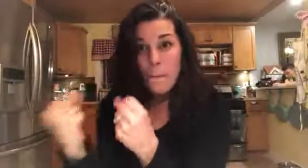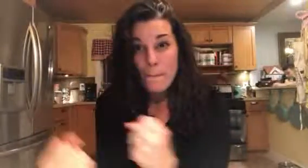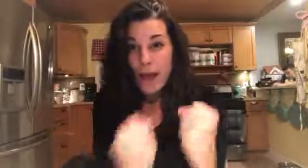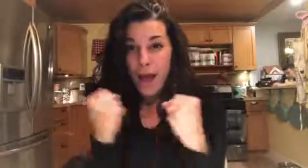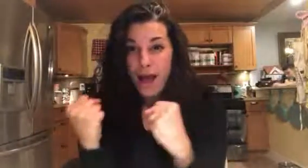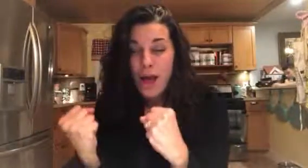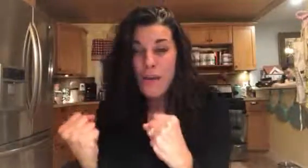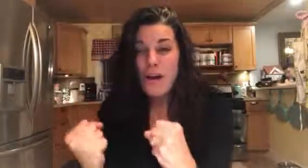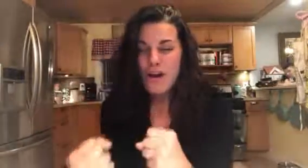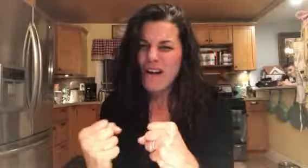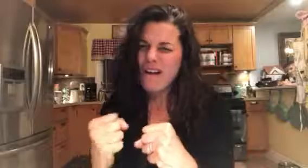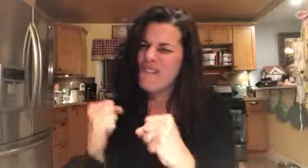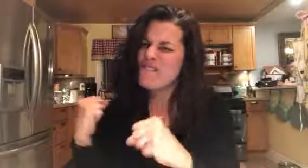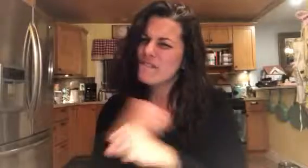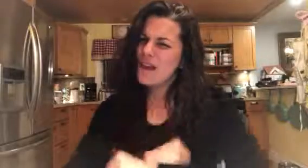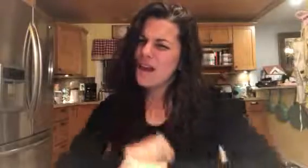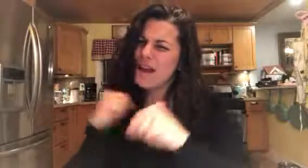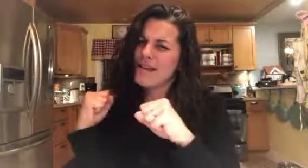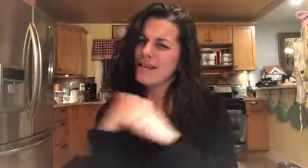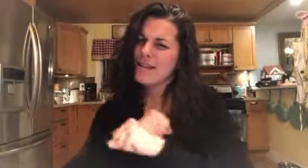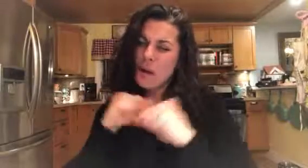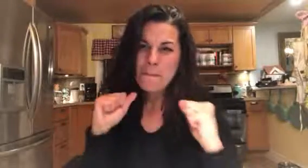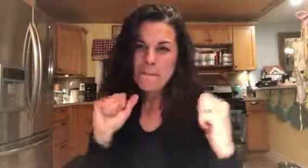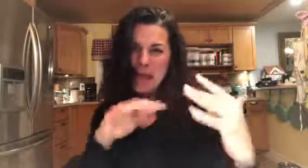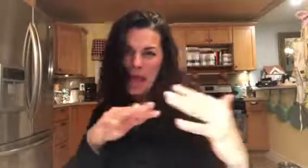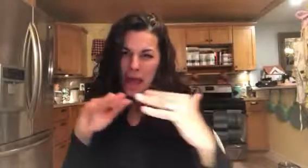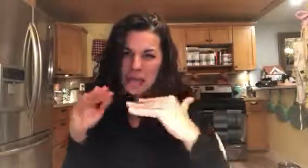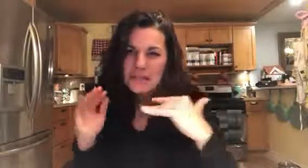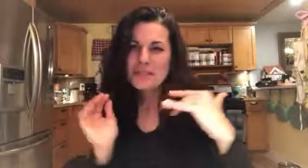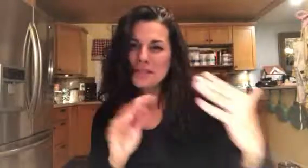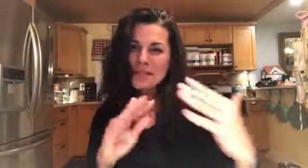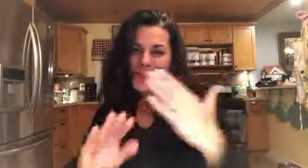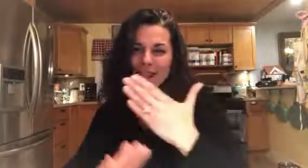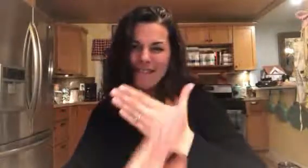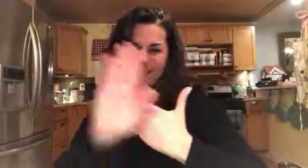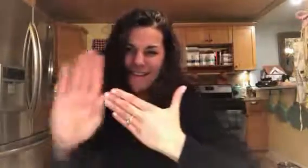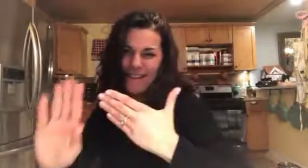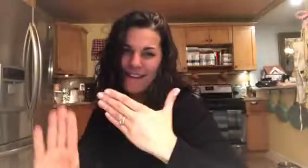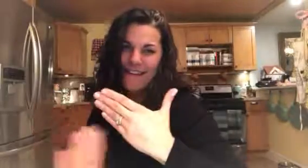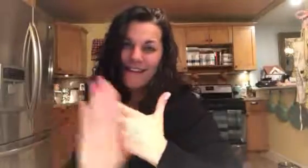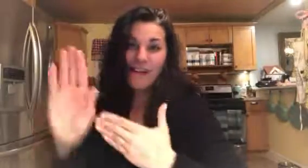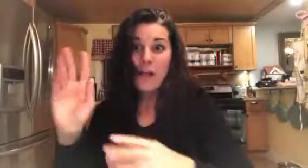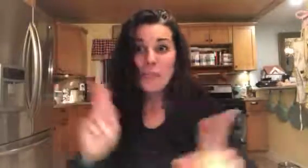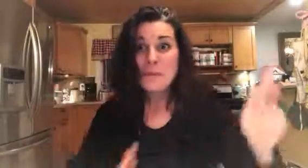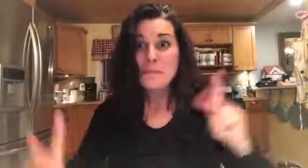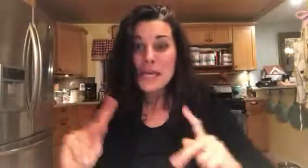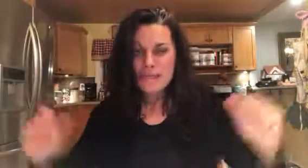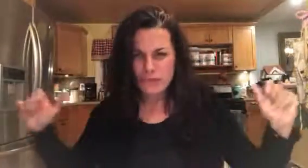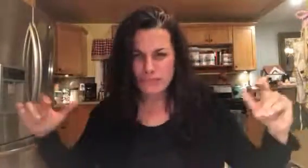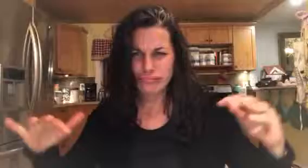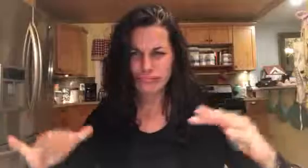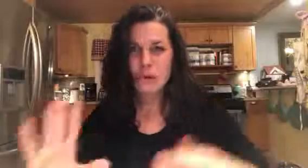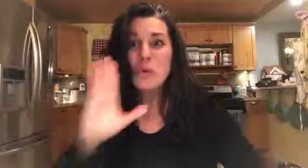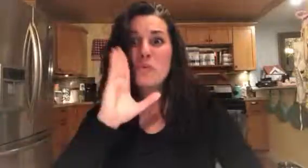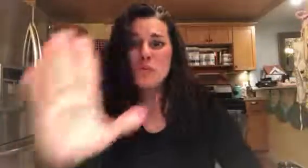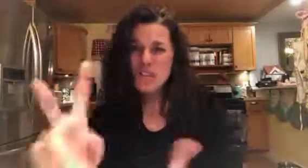with power and fighting our battles. And every knee will bow